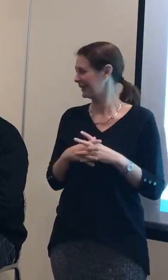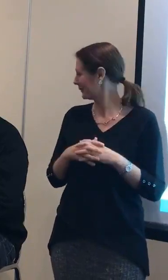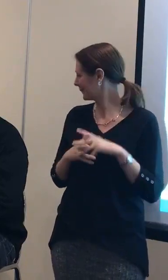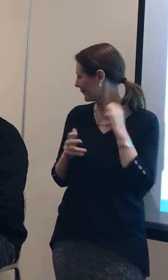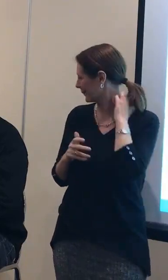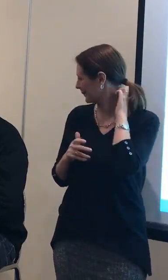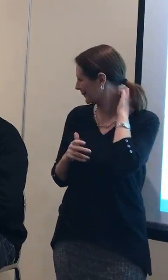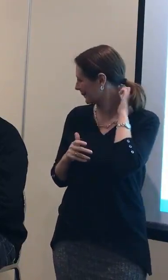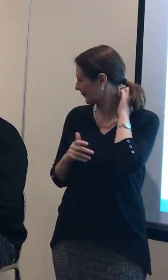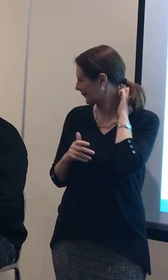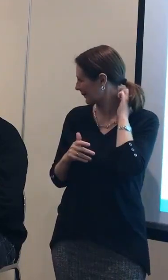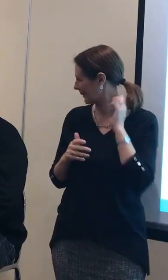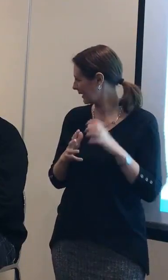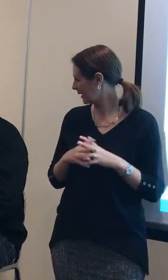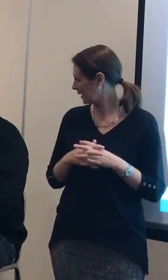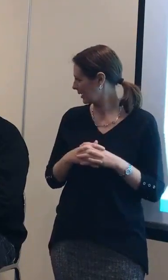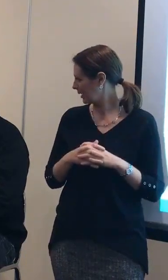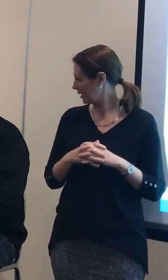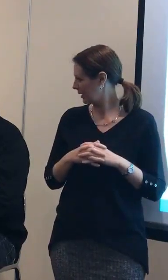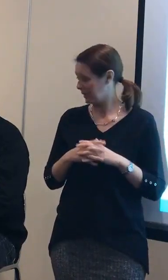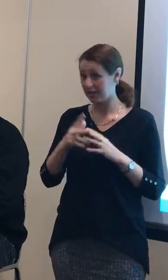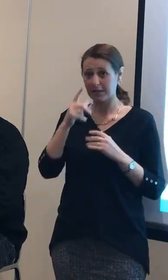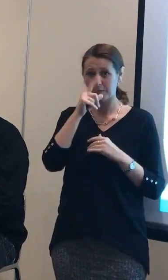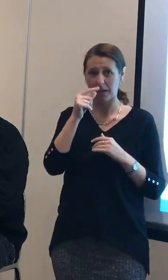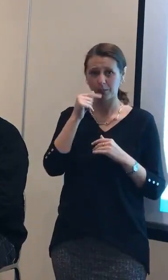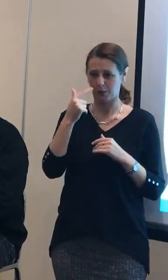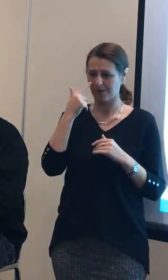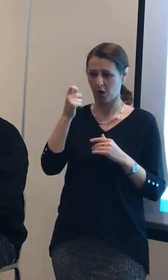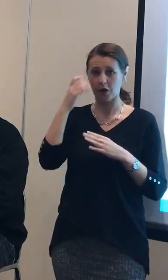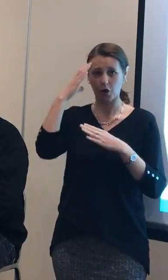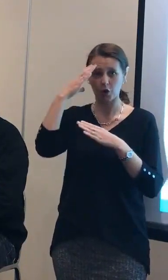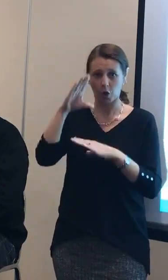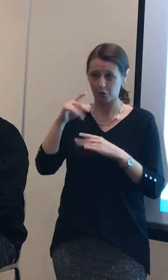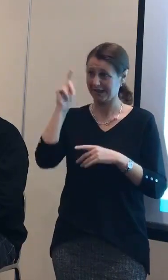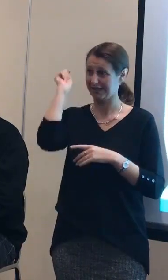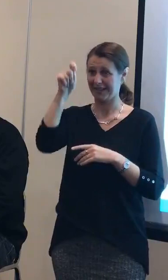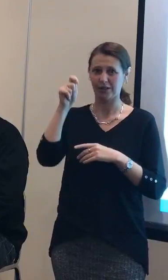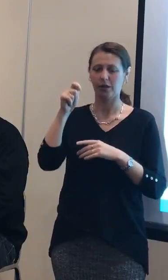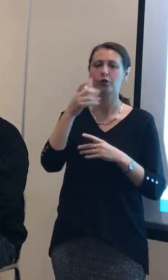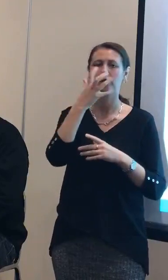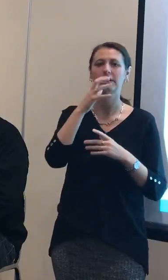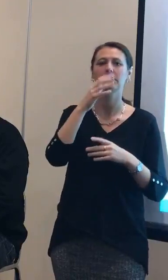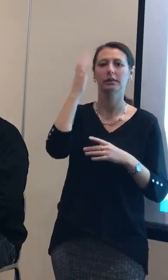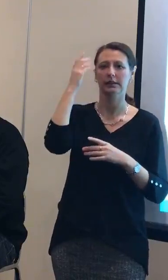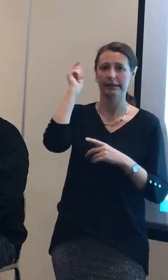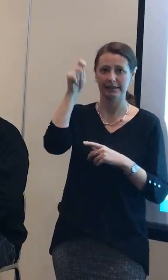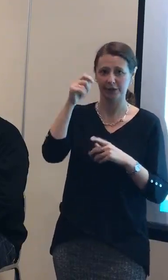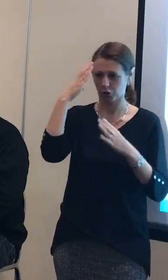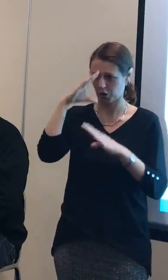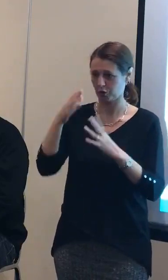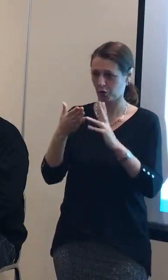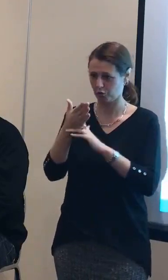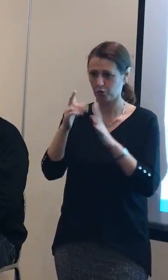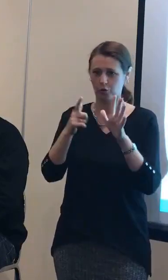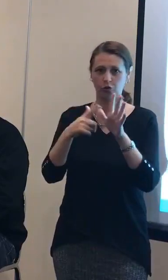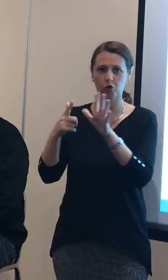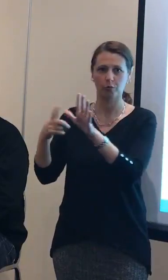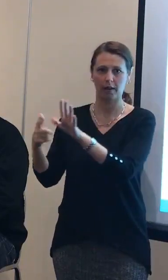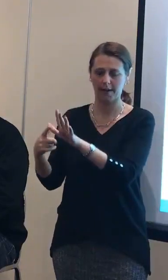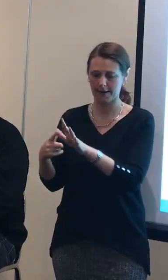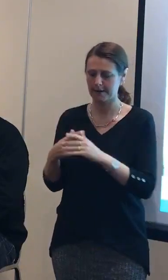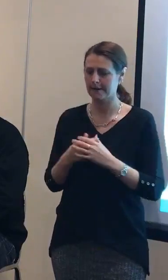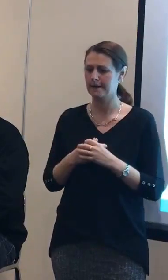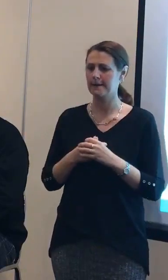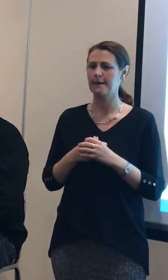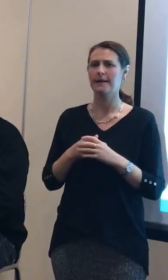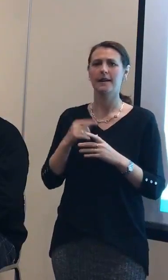And so to be able to find a coach, a tennis coach, through AAA and